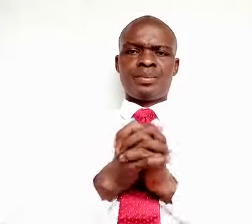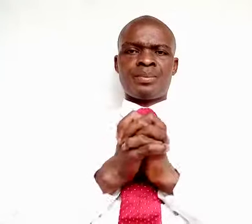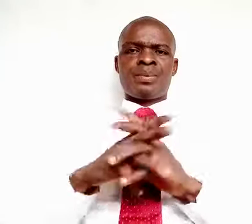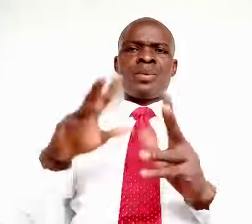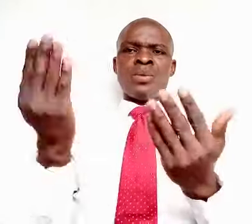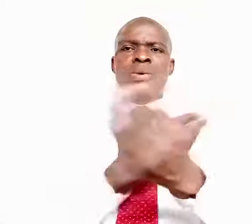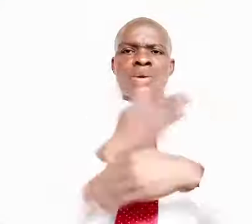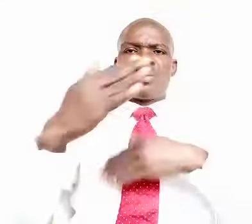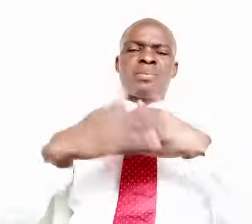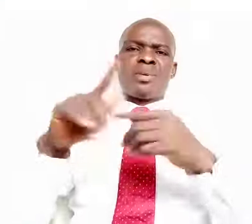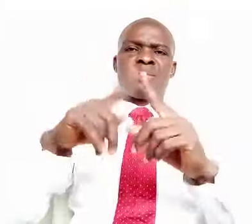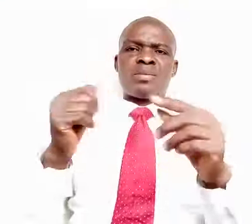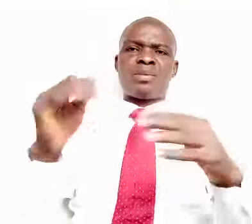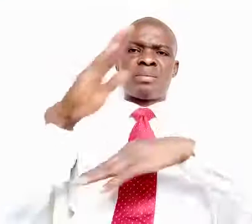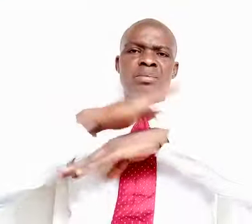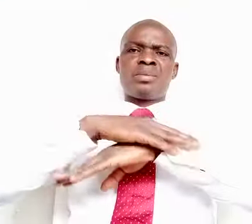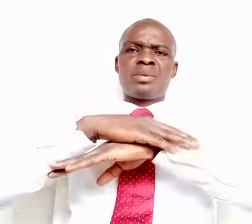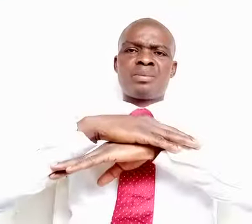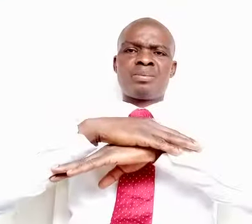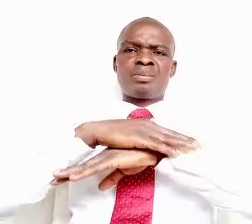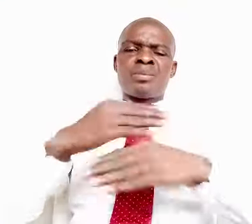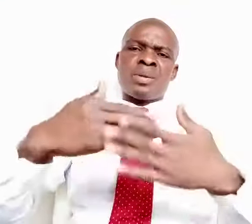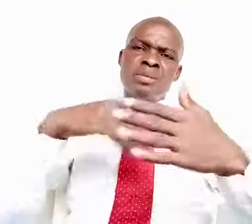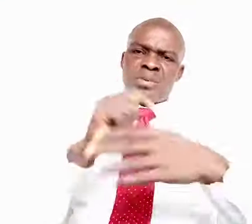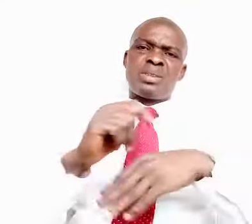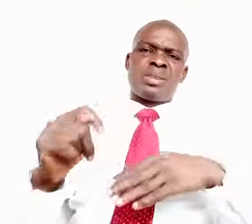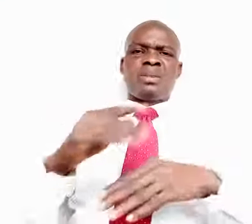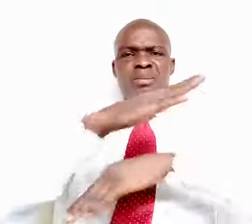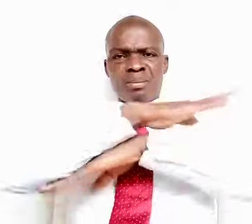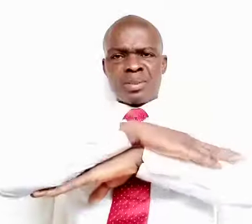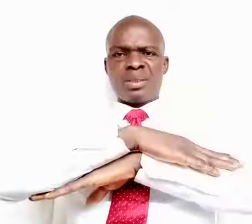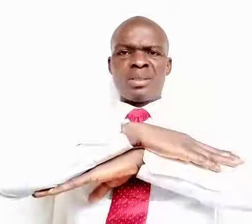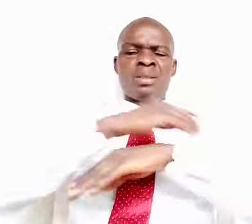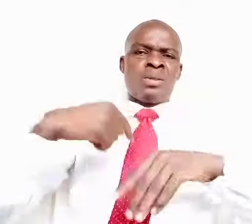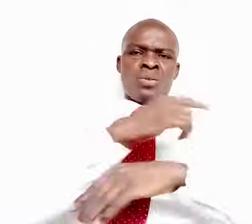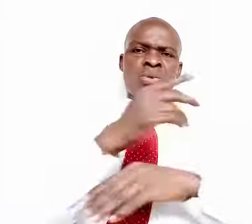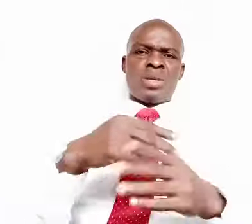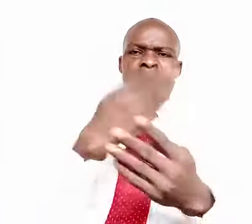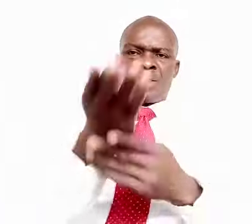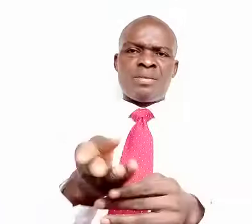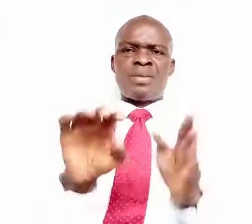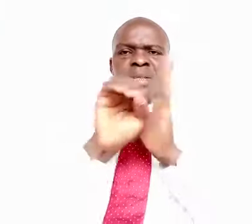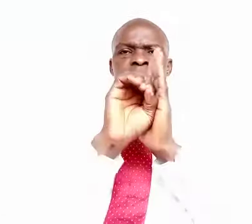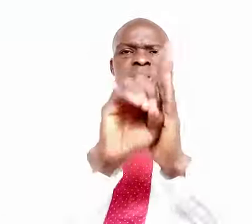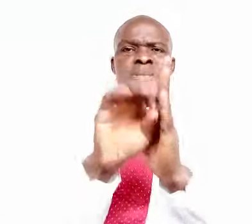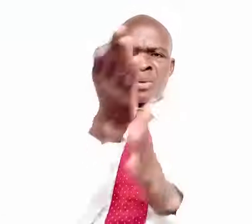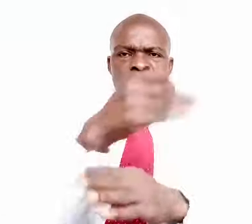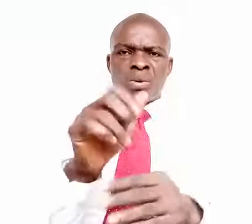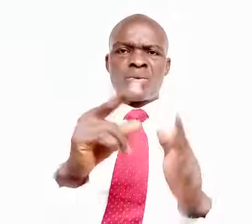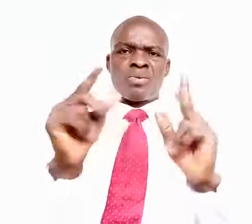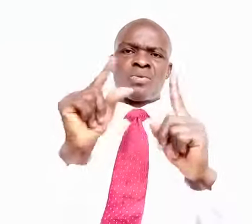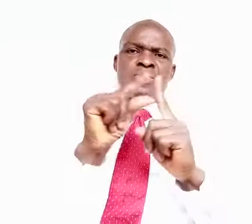Welcome back from the break. Before the break, we were given examples of words with the